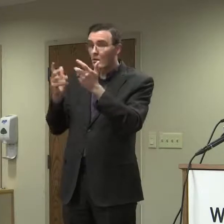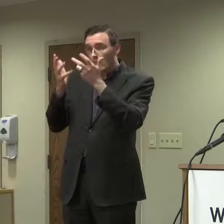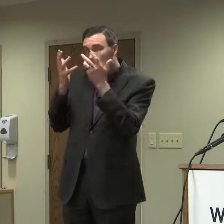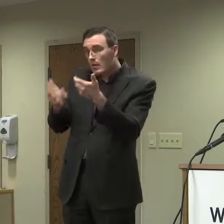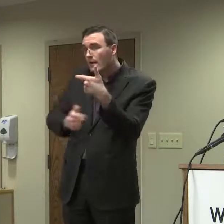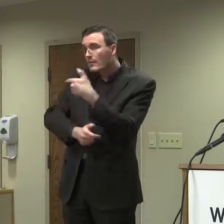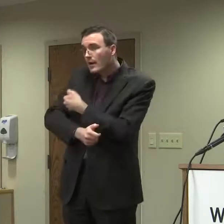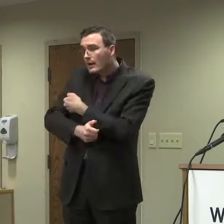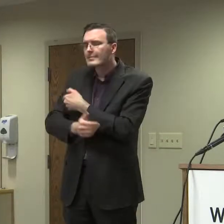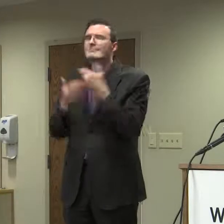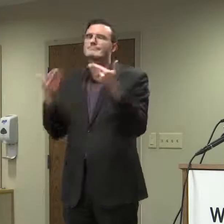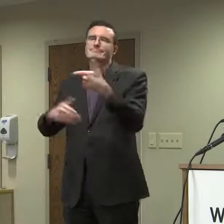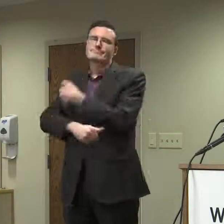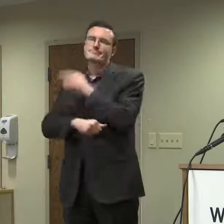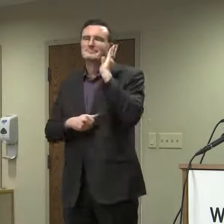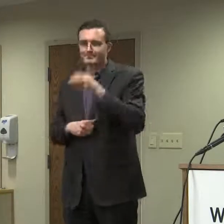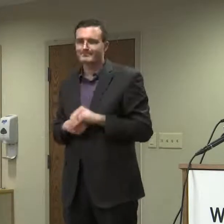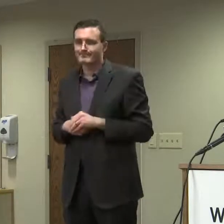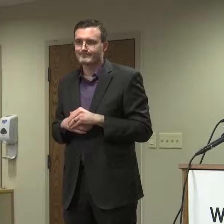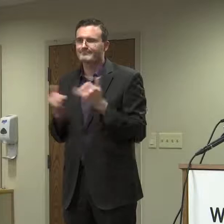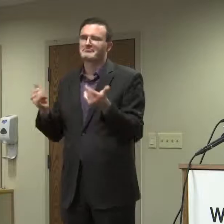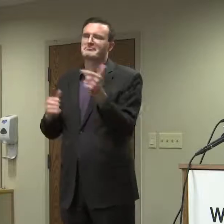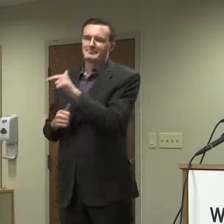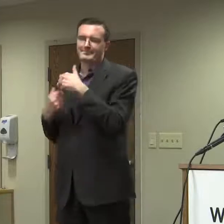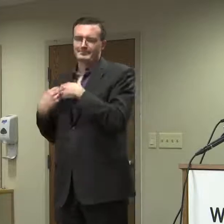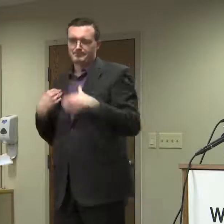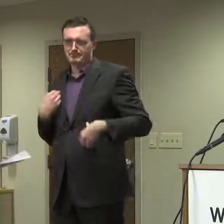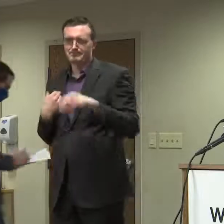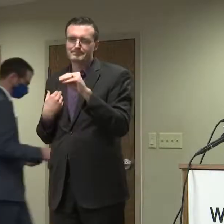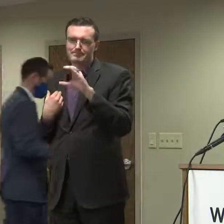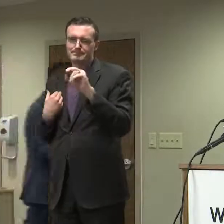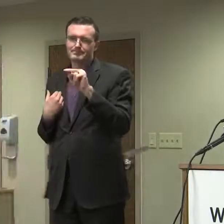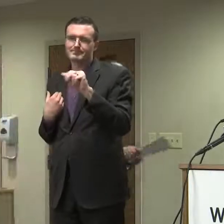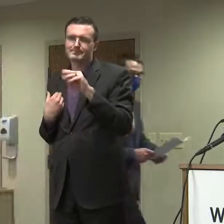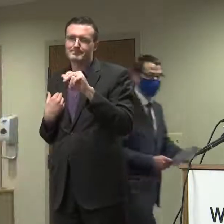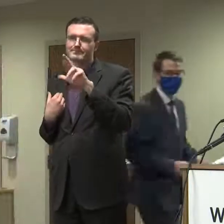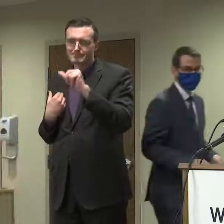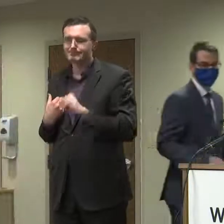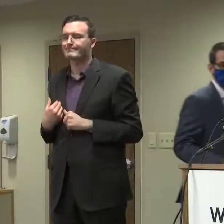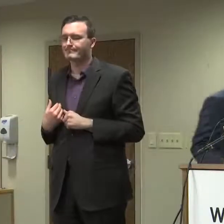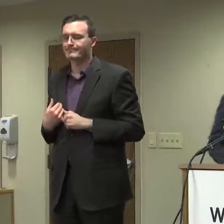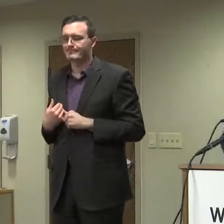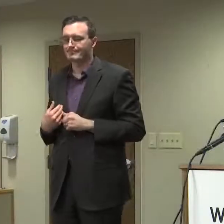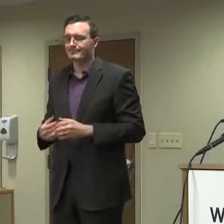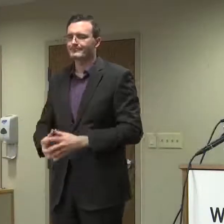be vaccinated. And with that, I'm going to turn this over to Mayor McNamara.